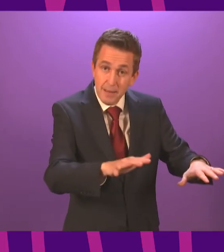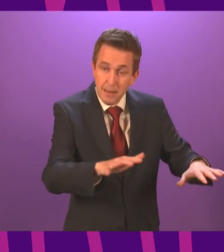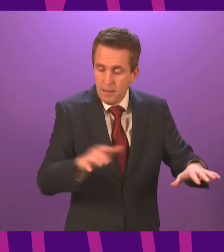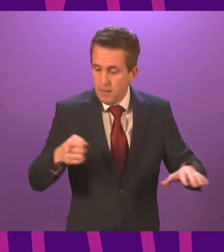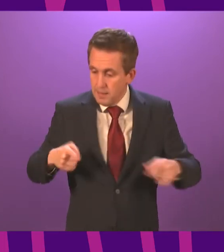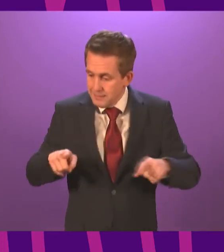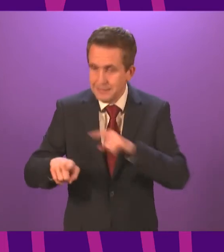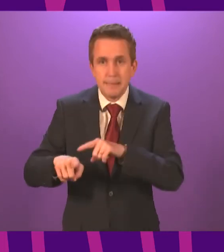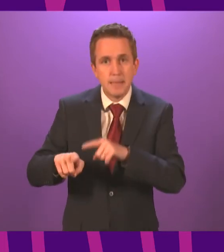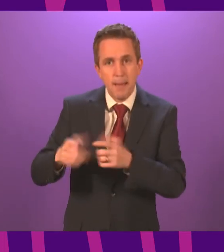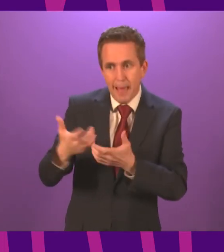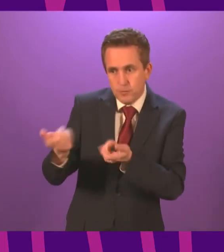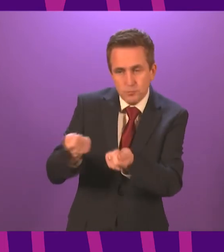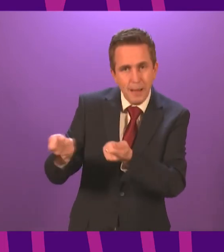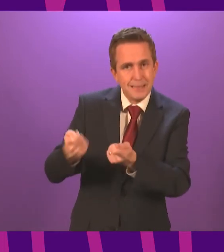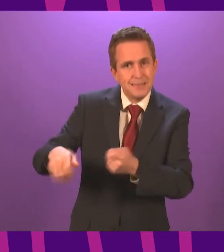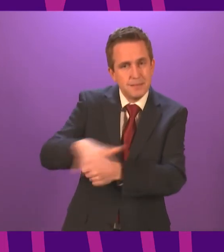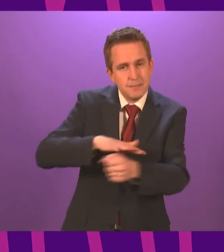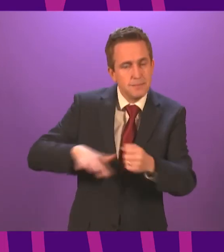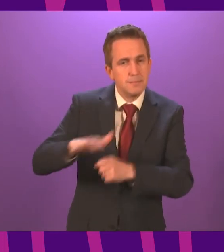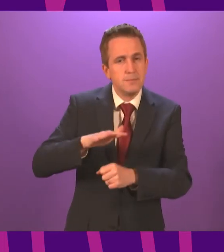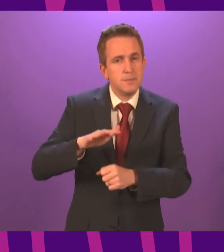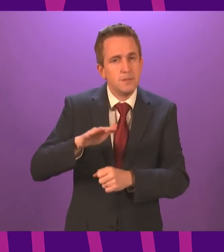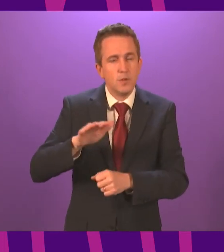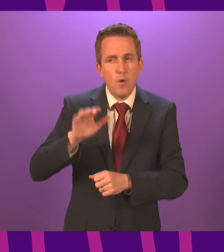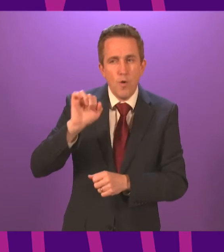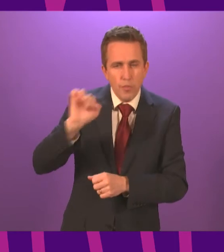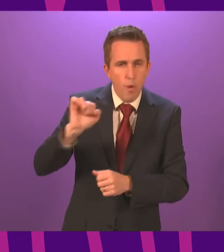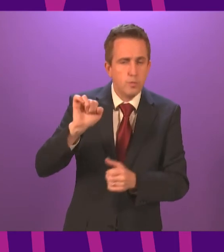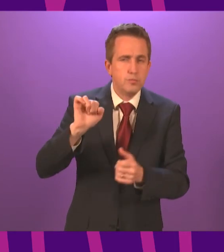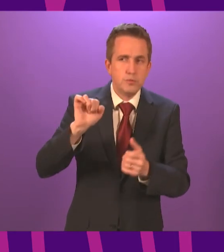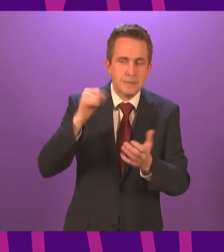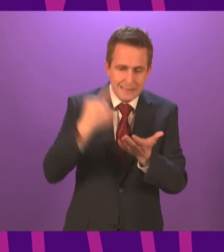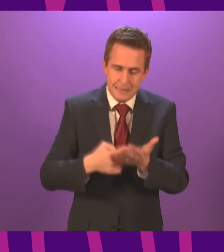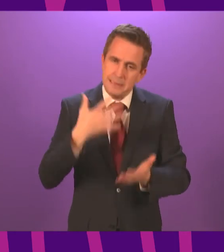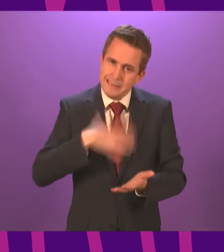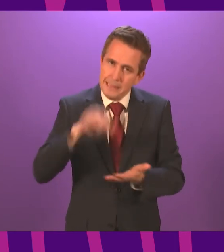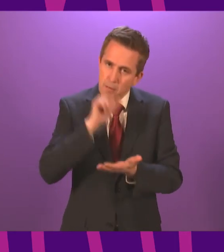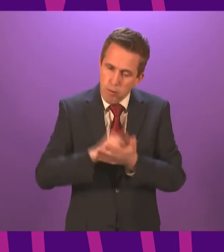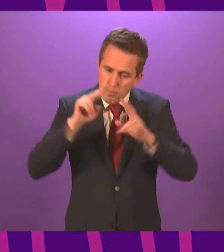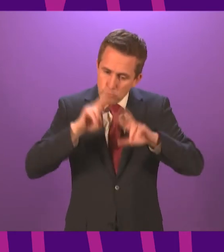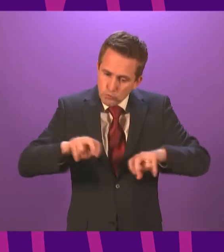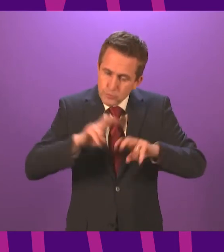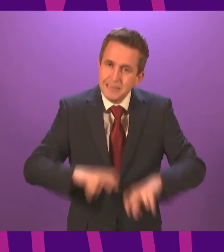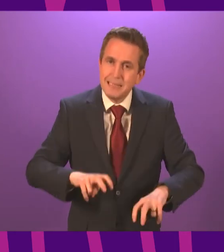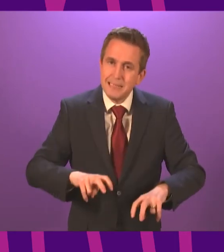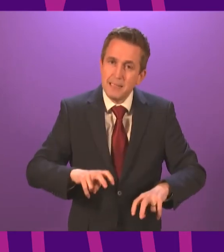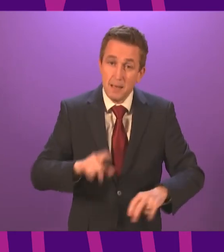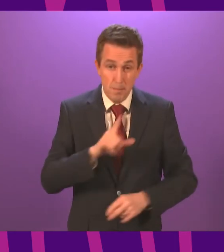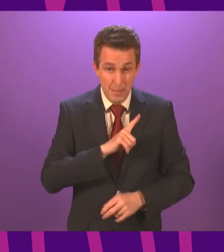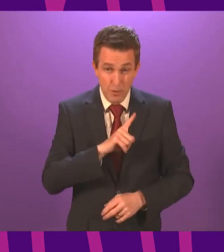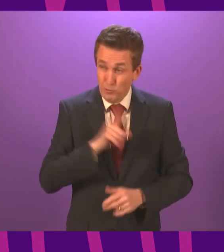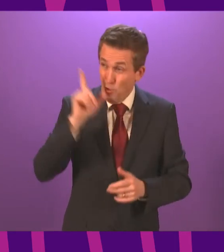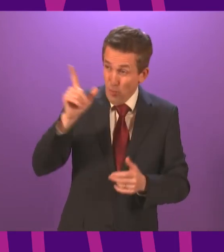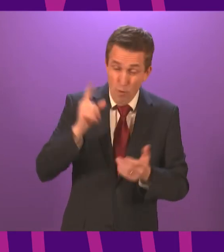actions taken to do so. That is why those decisions deserve the maximum scrutiny, especially when they mean such